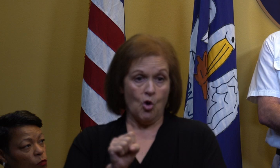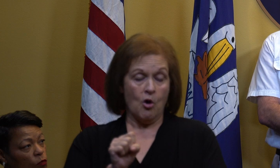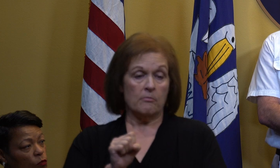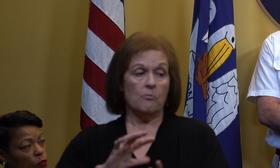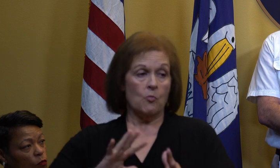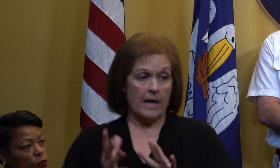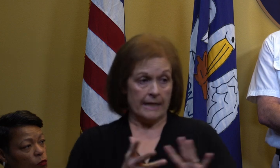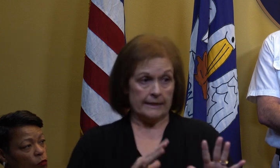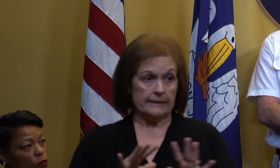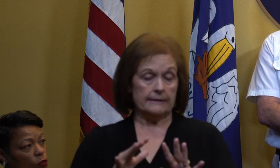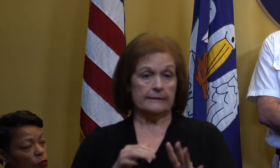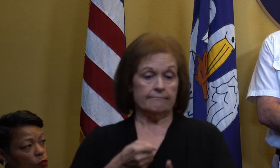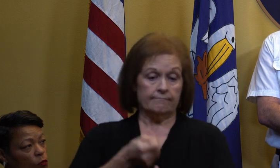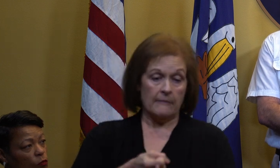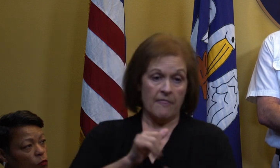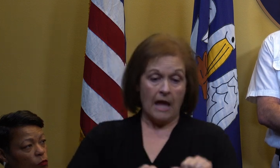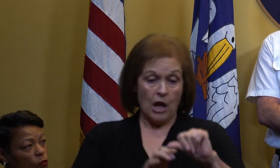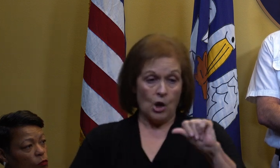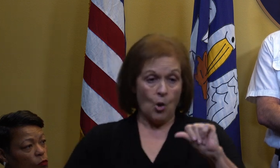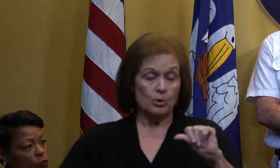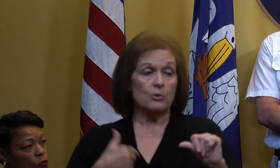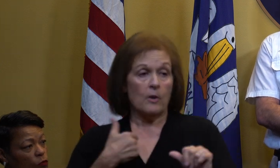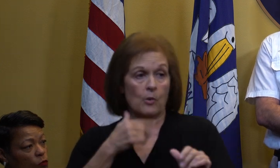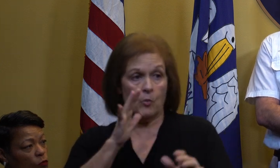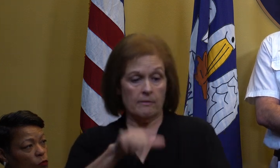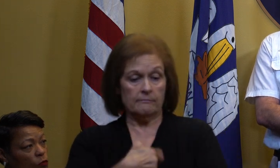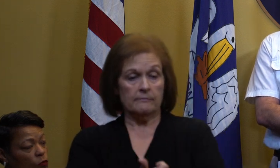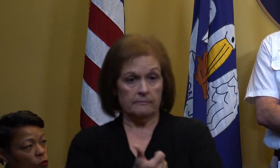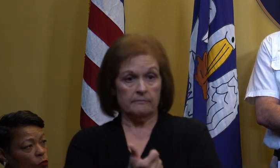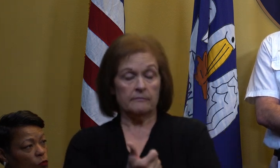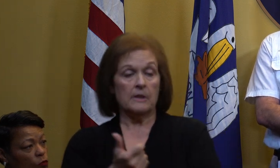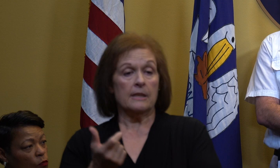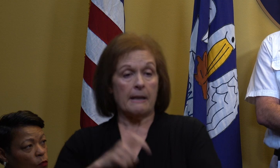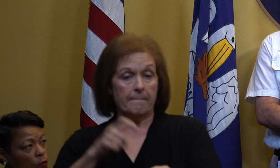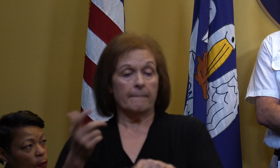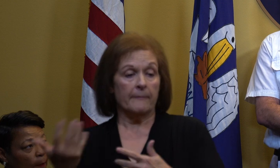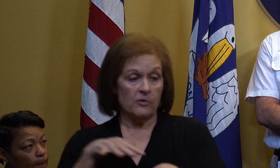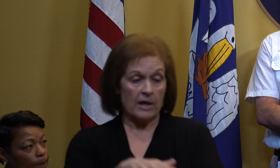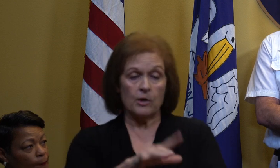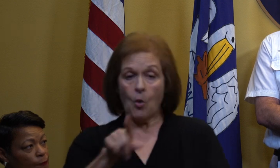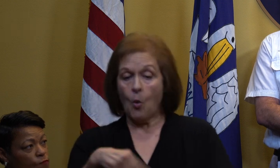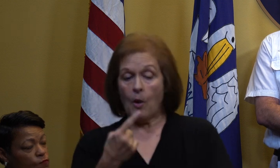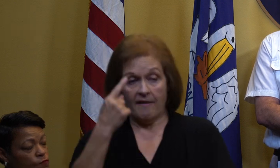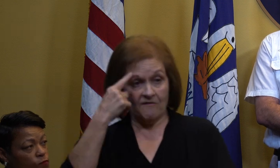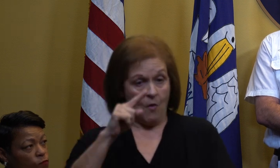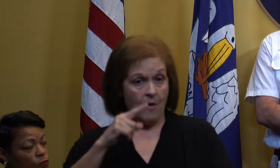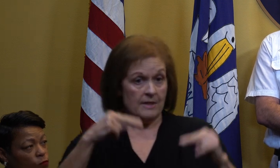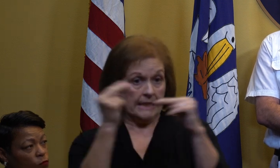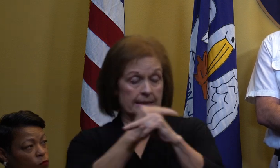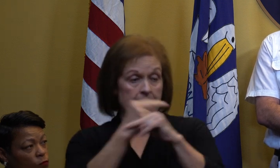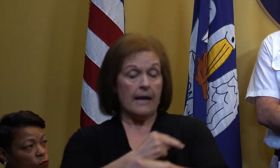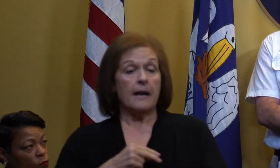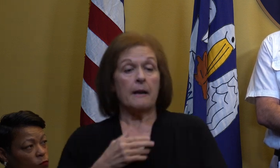force winds impacting our coast. That's when we will begin to set up contraflow. It only affects the interstate system. So